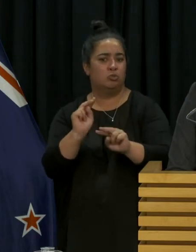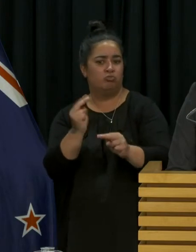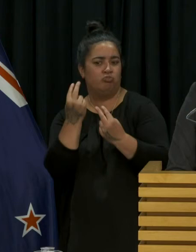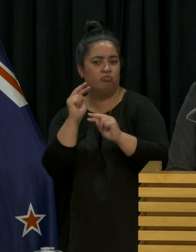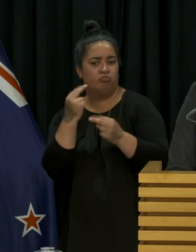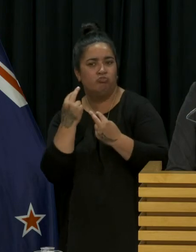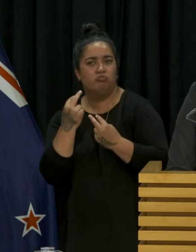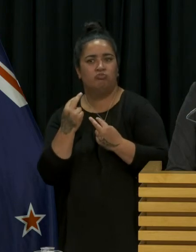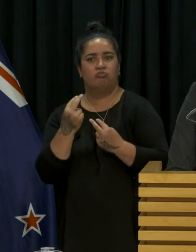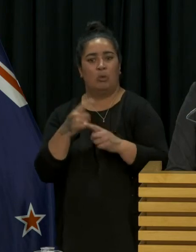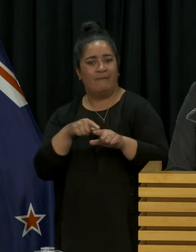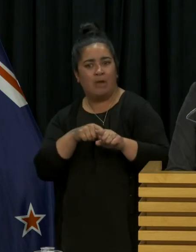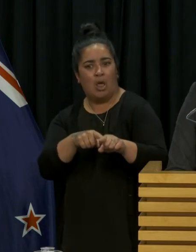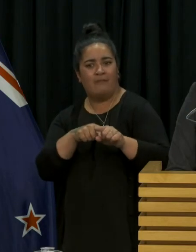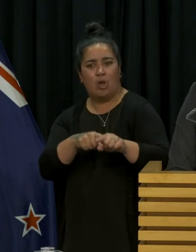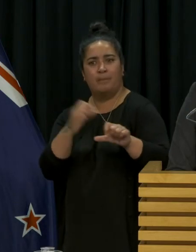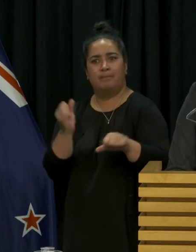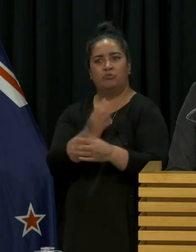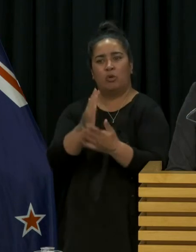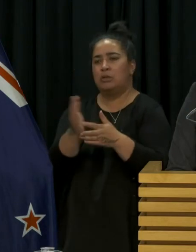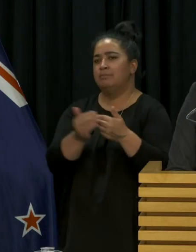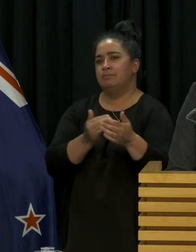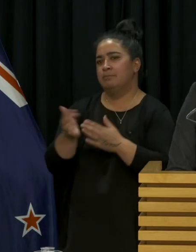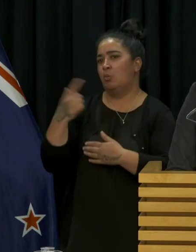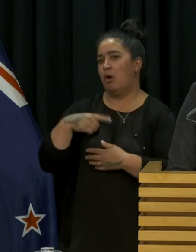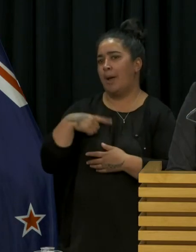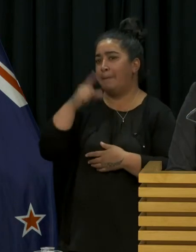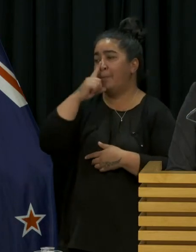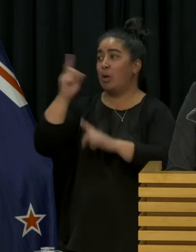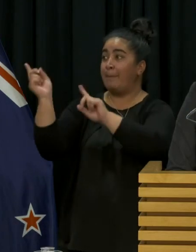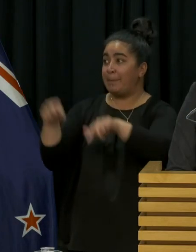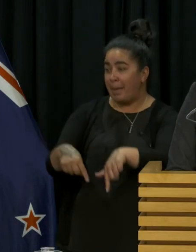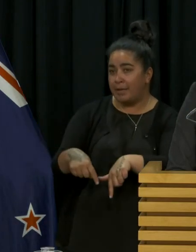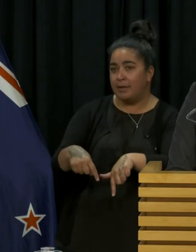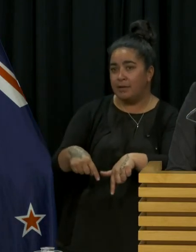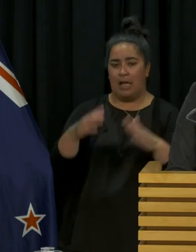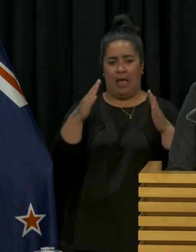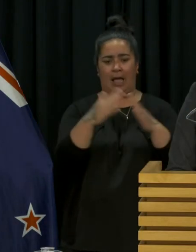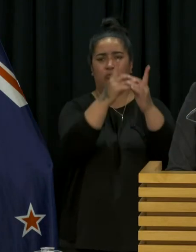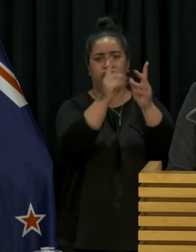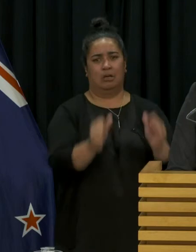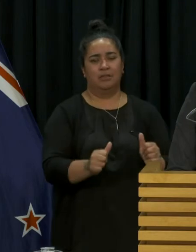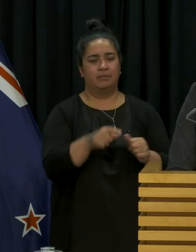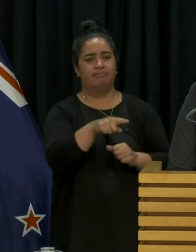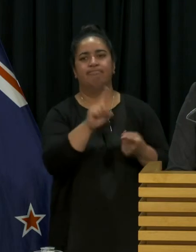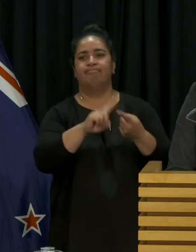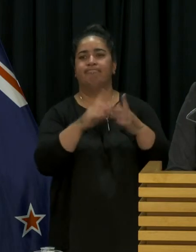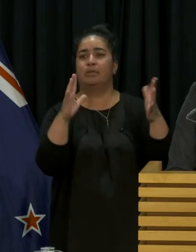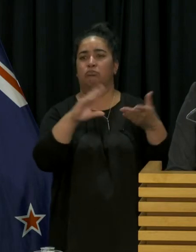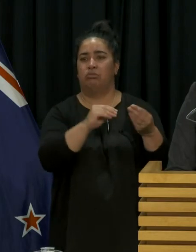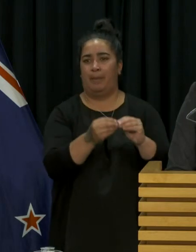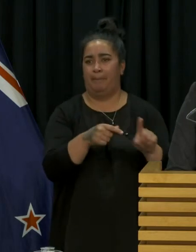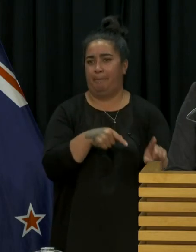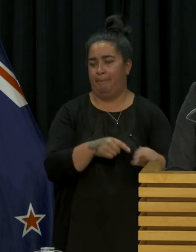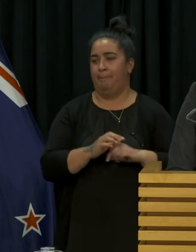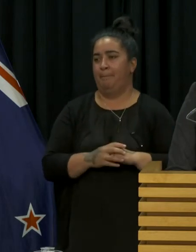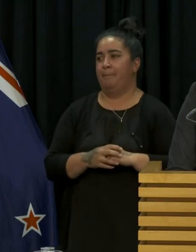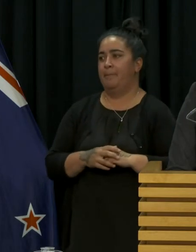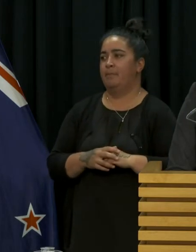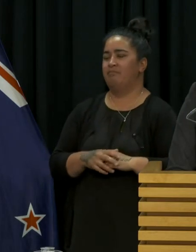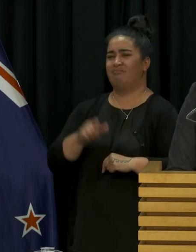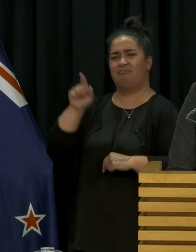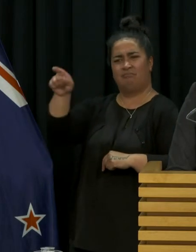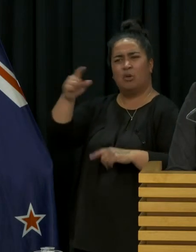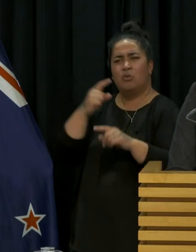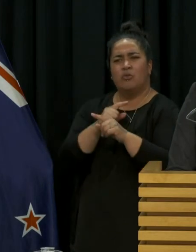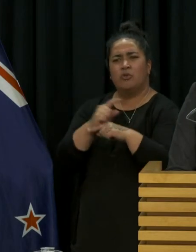of the cause, what's happening with house prices is a problem. And you also said this morning that you name-checked interest rates, and of